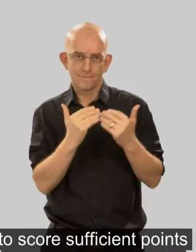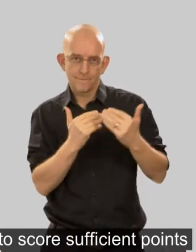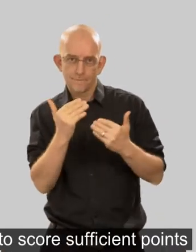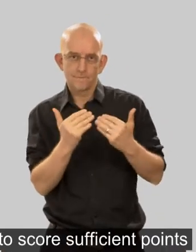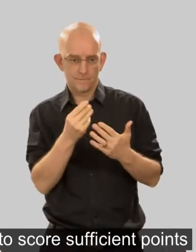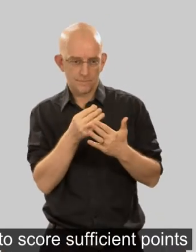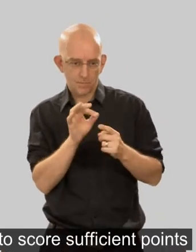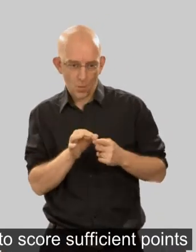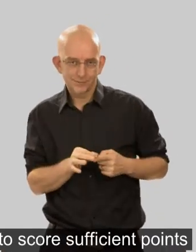descriptors.